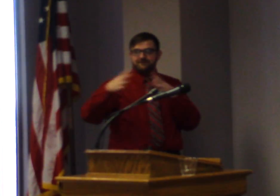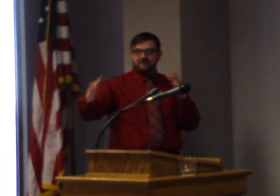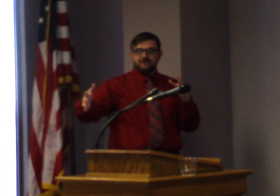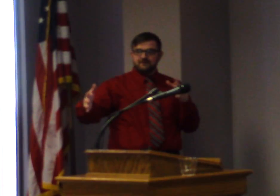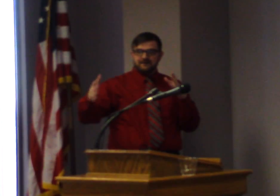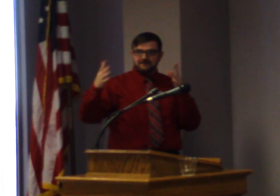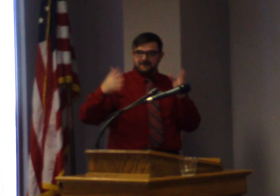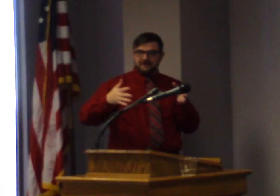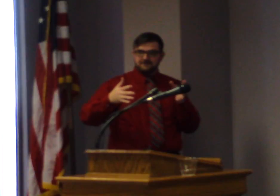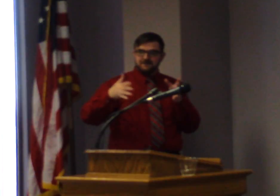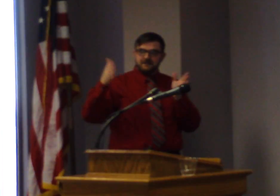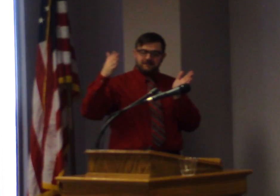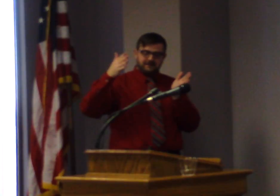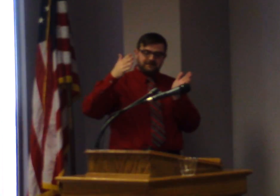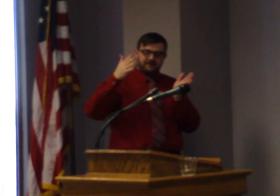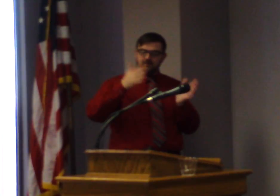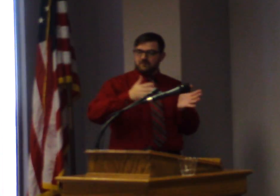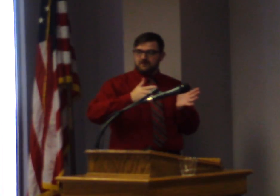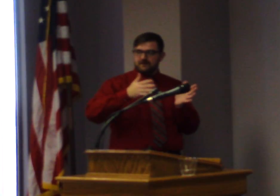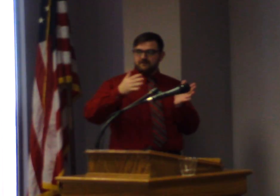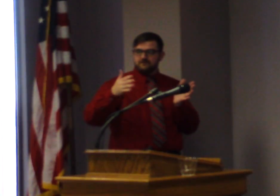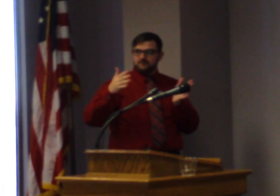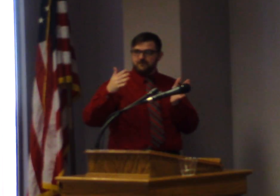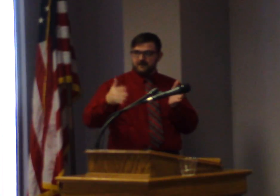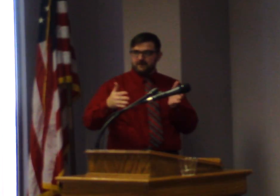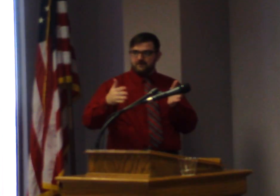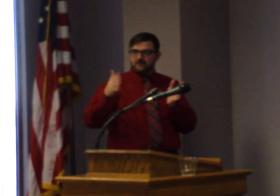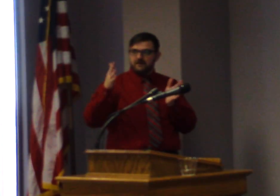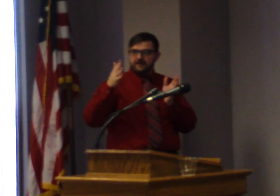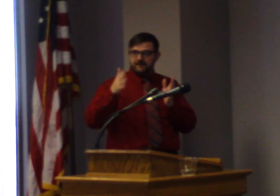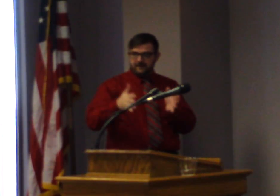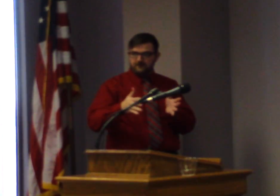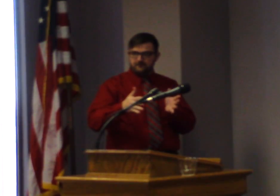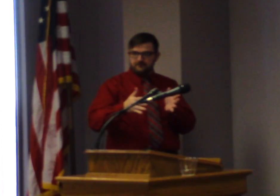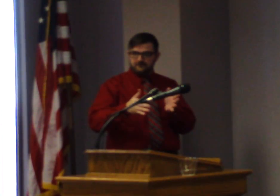whatever it takes to get that communication barrier down.